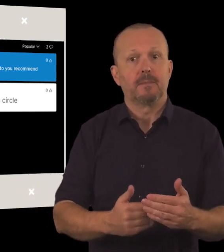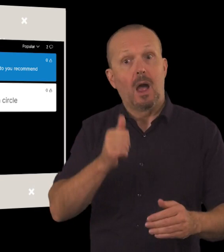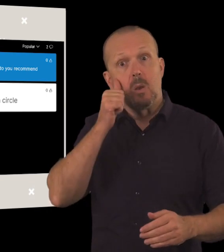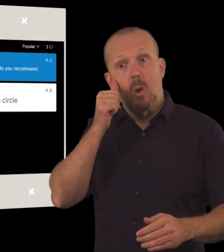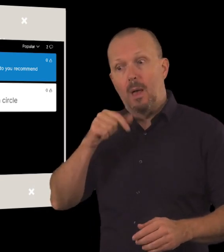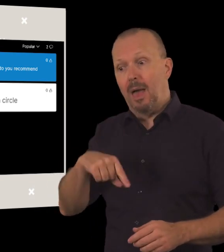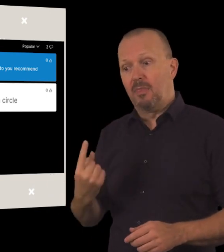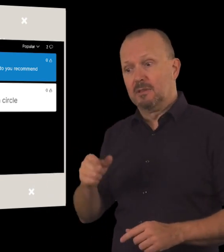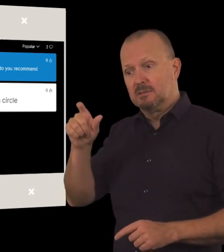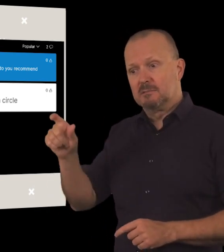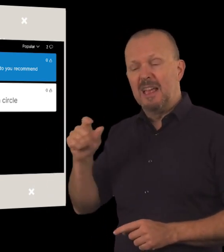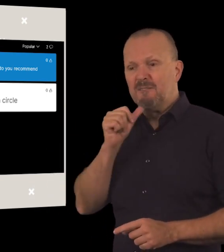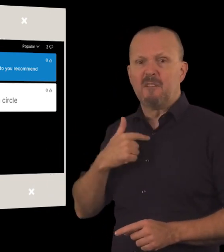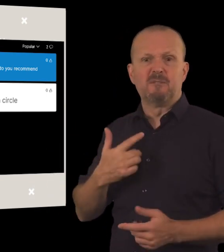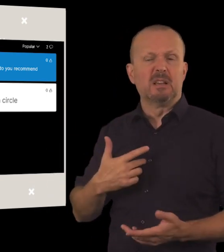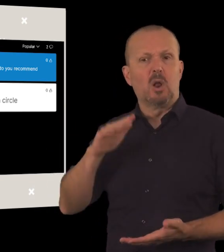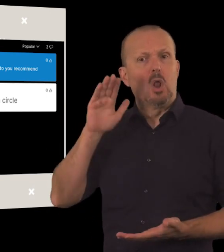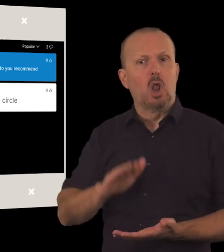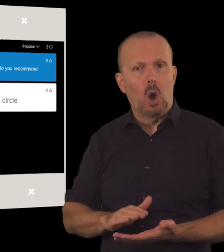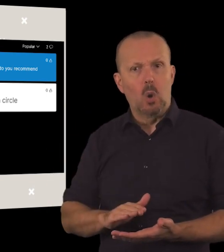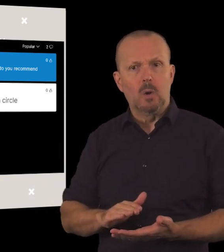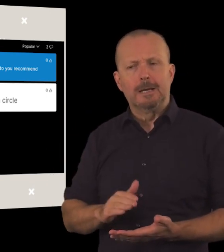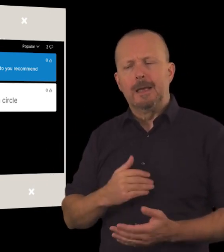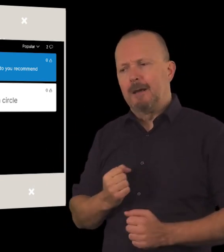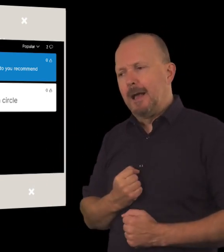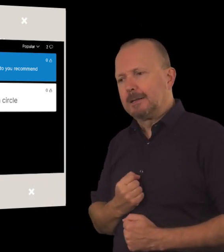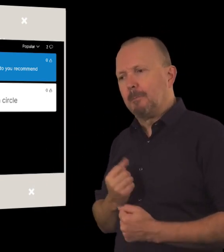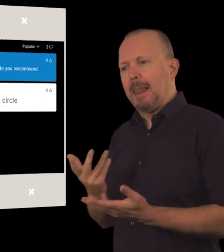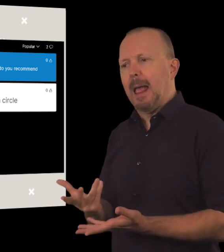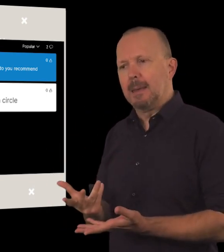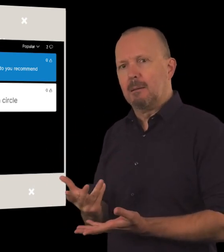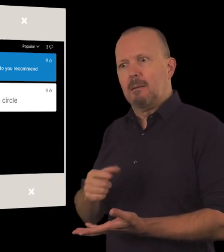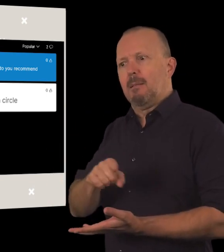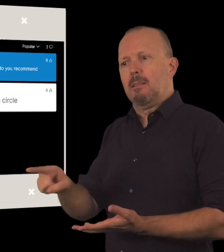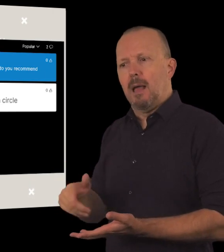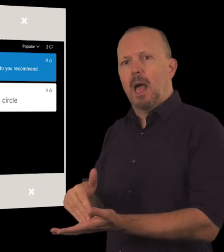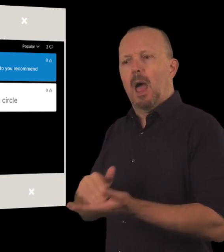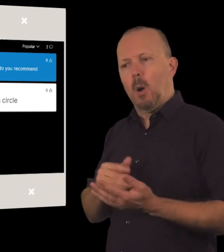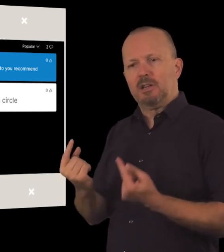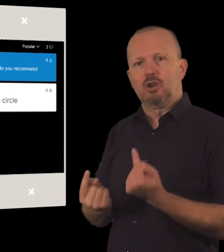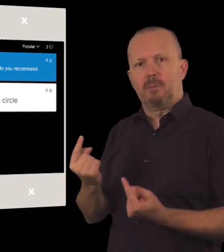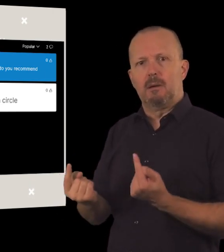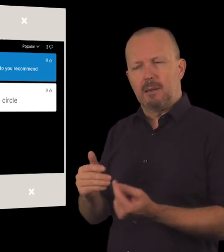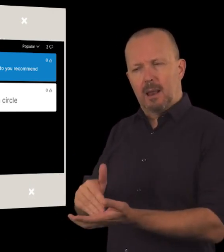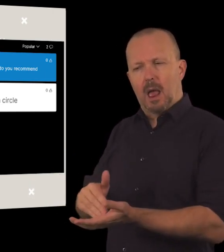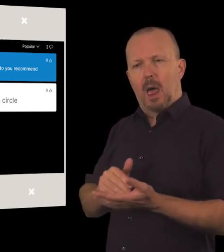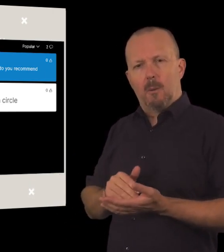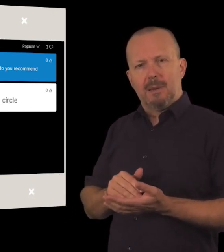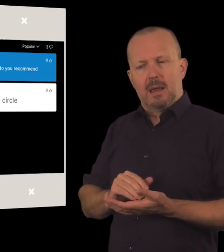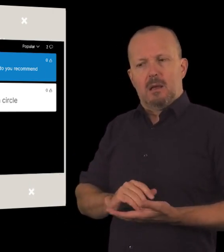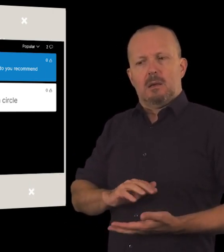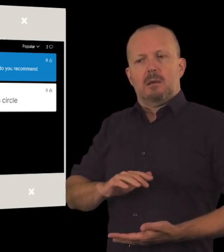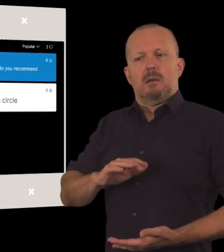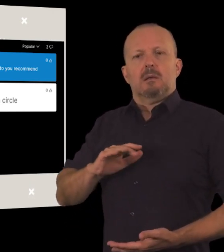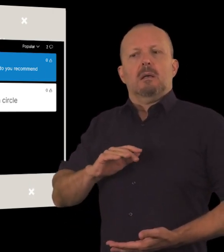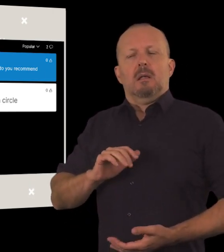our creativity is for our well-being. So it's important to have a good support crew around you to get out